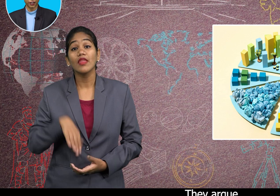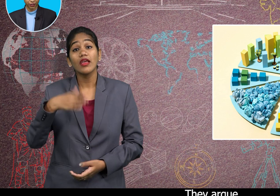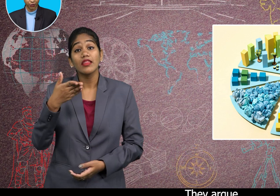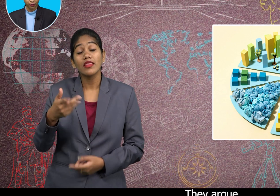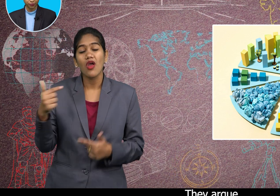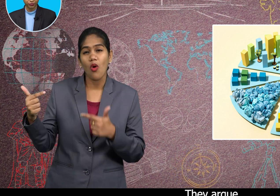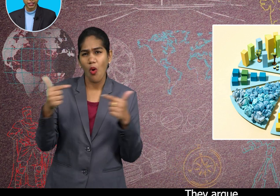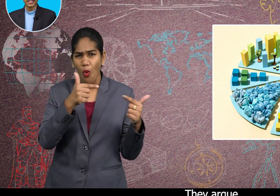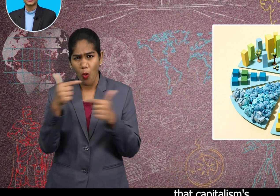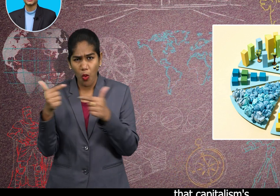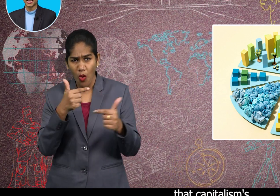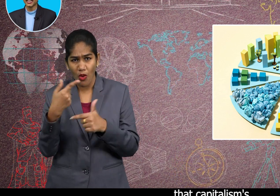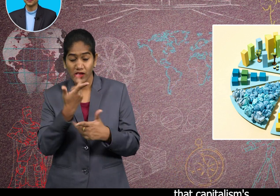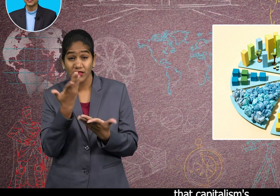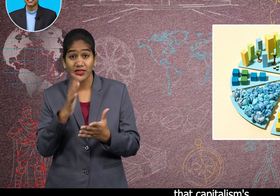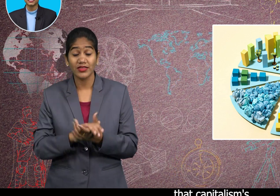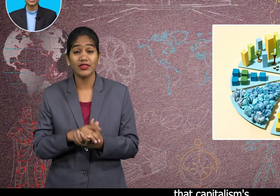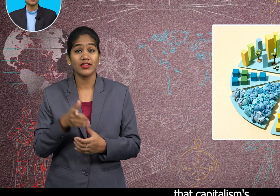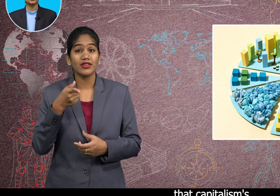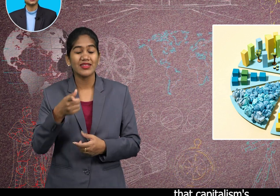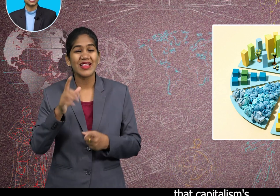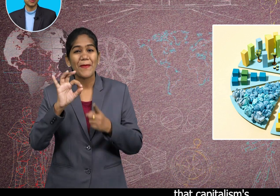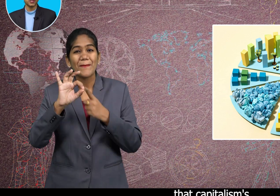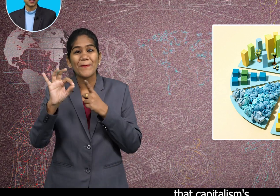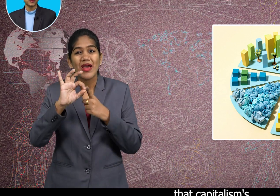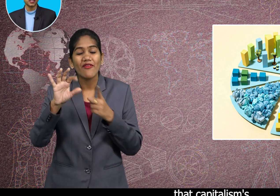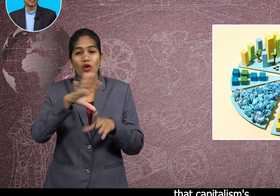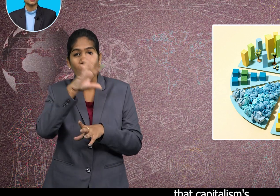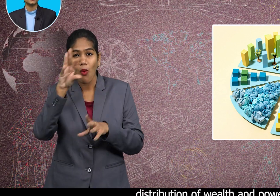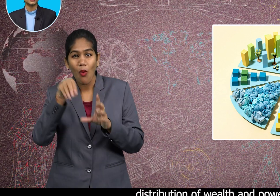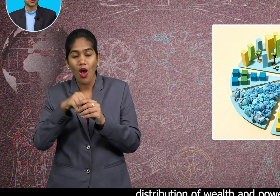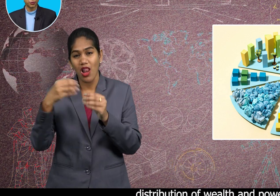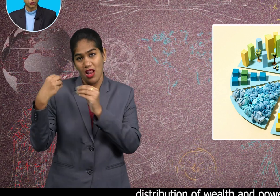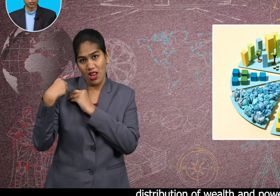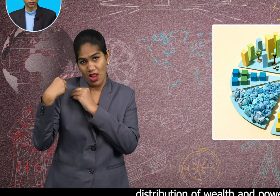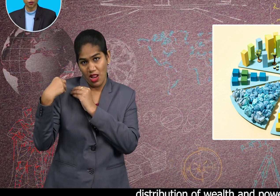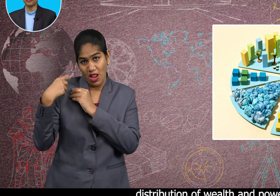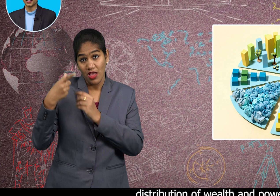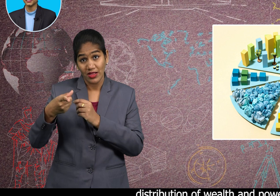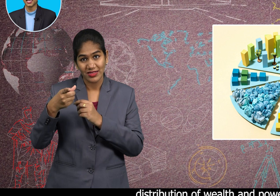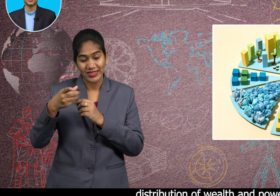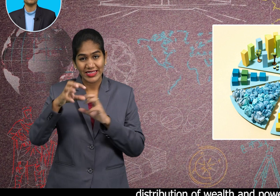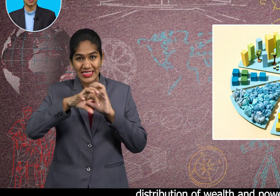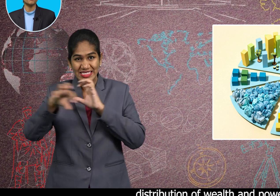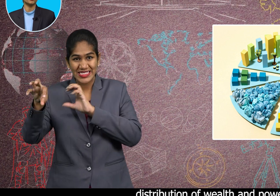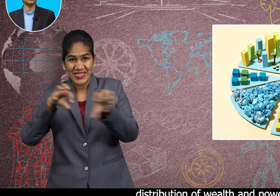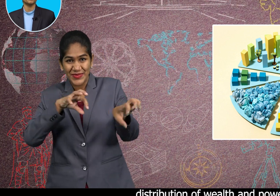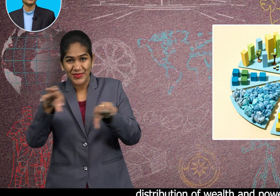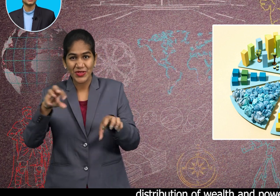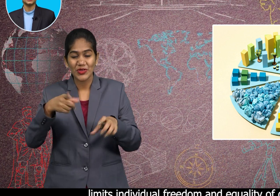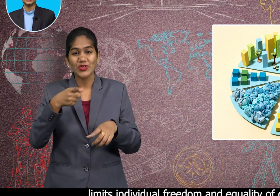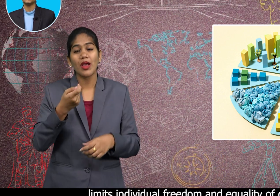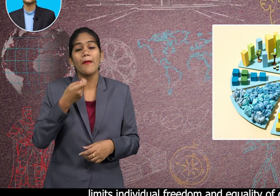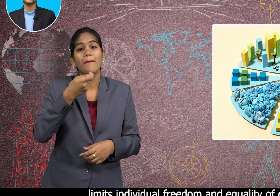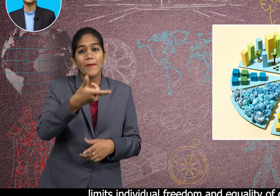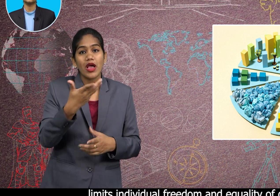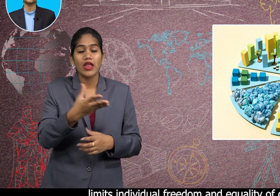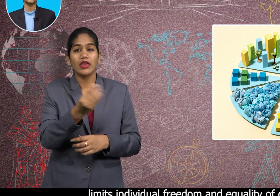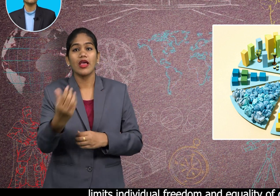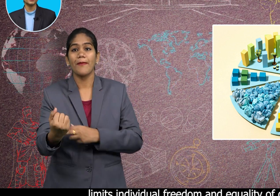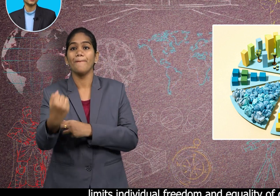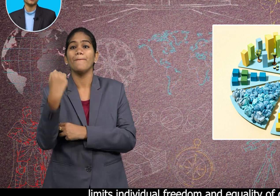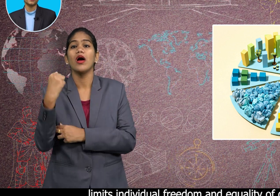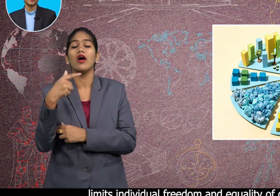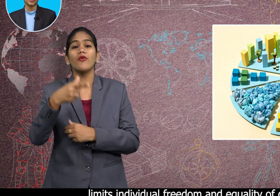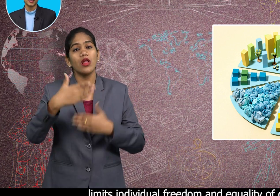They argue that capitalism's distribution of wealth and power limits